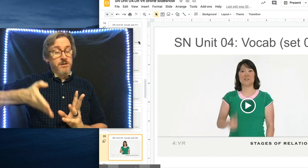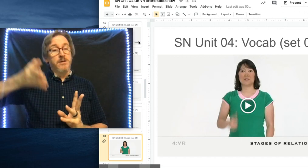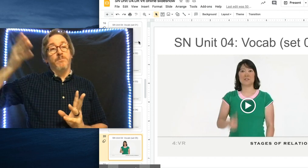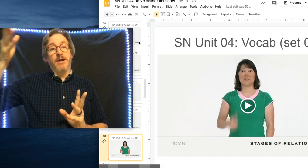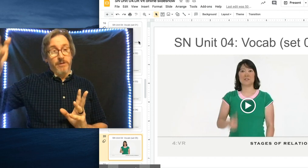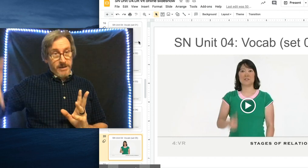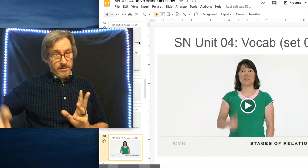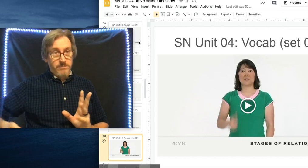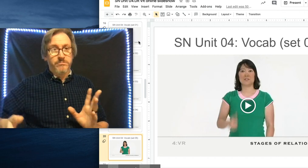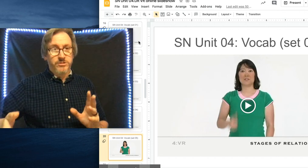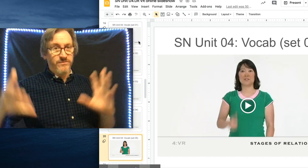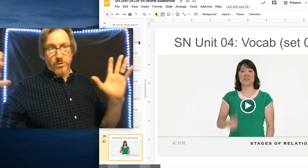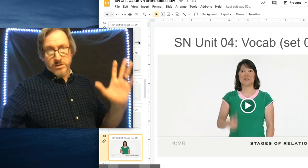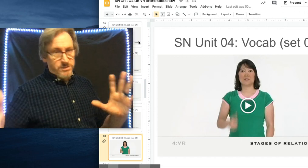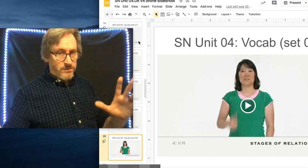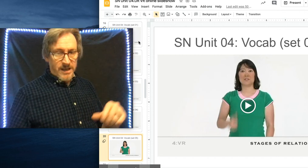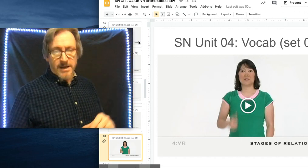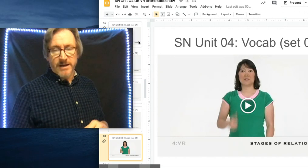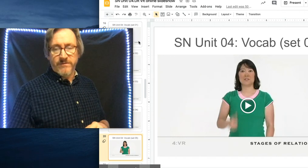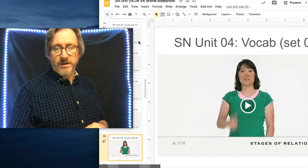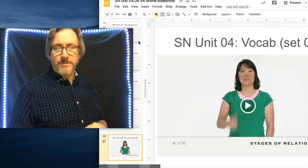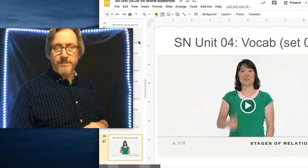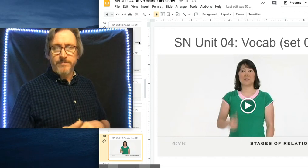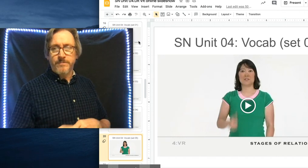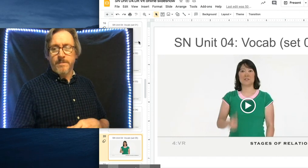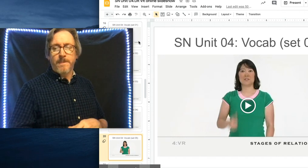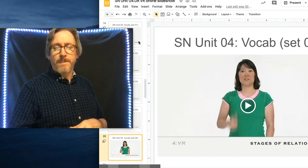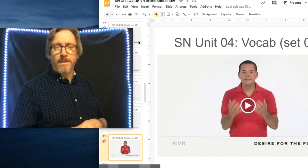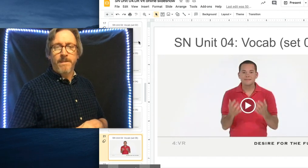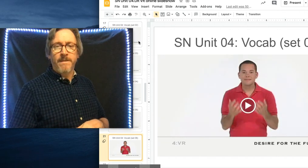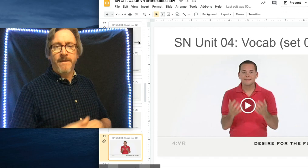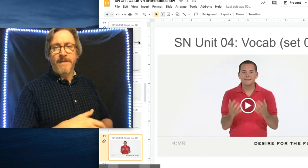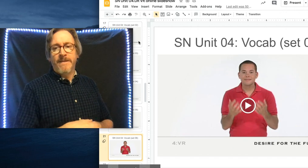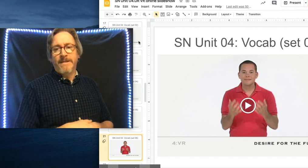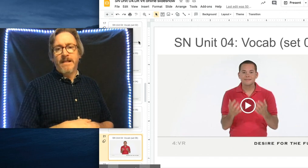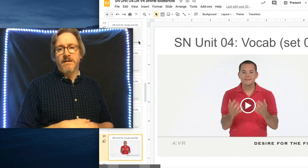dating, married, divorce, that kind of thing.